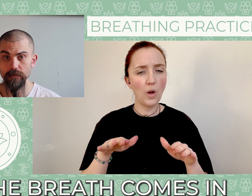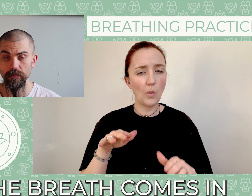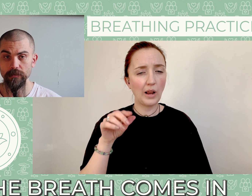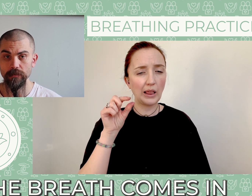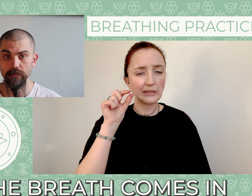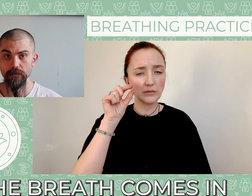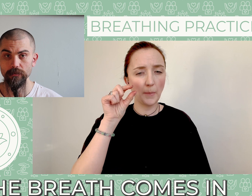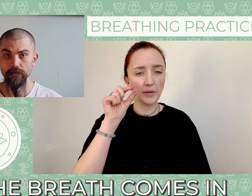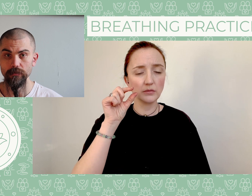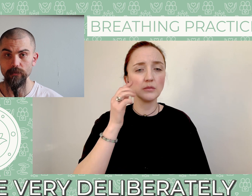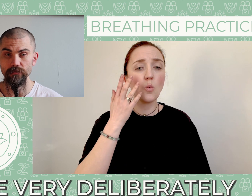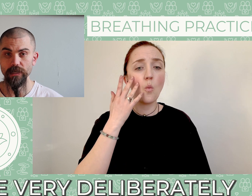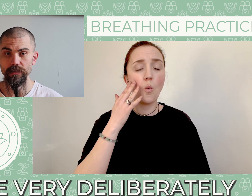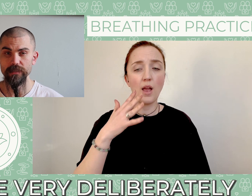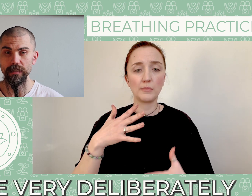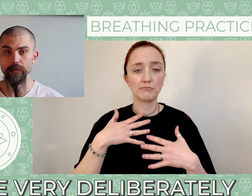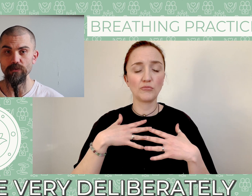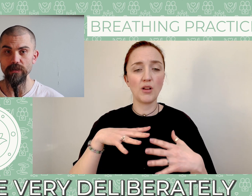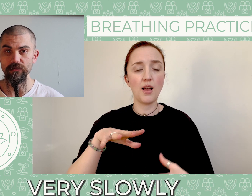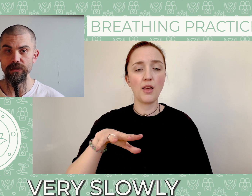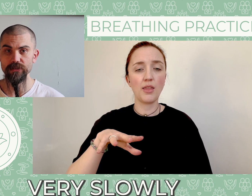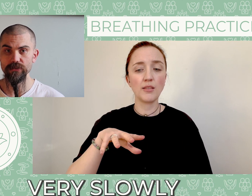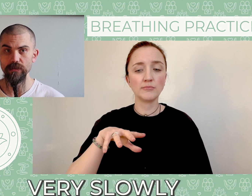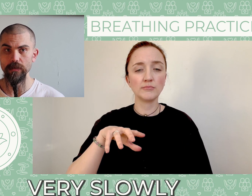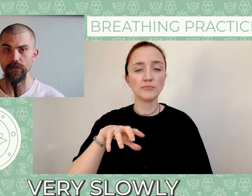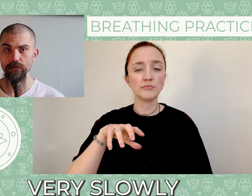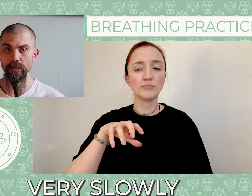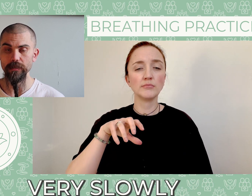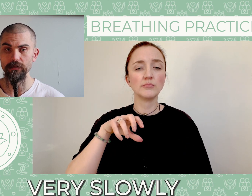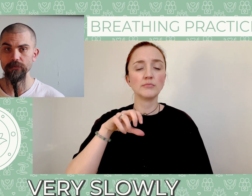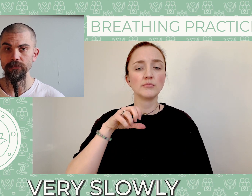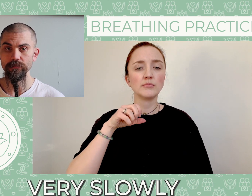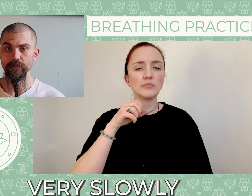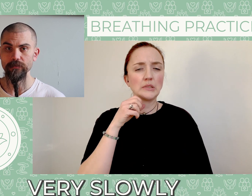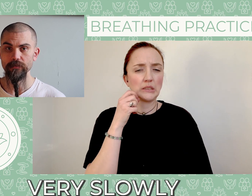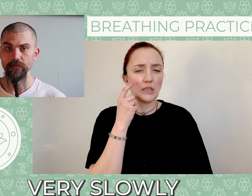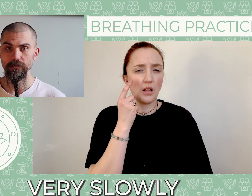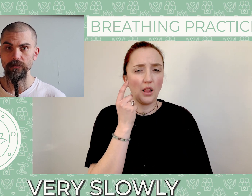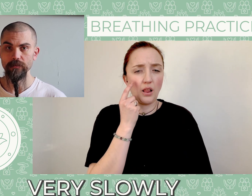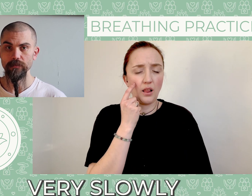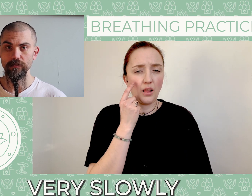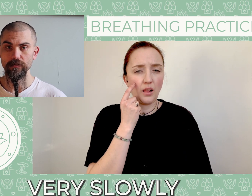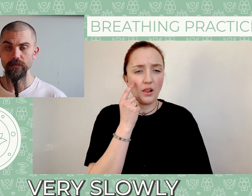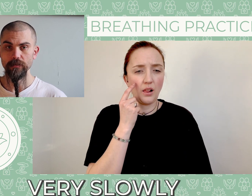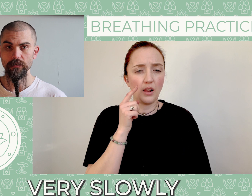in, we very deliberately, very slowly